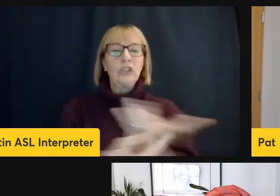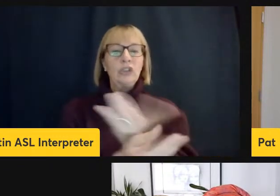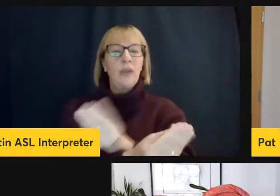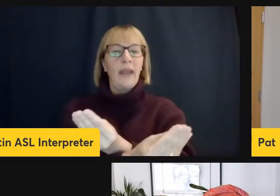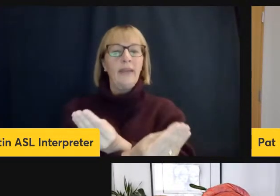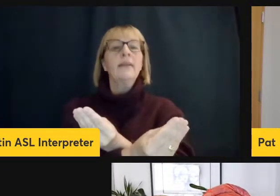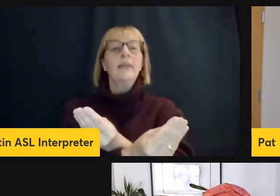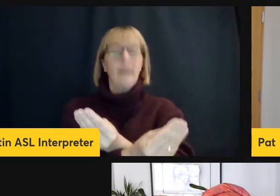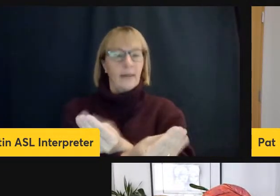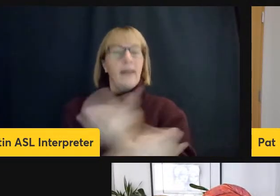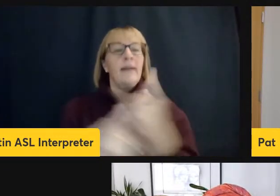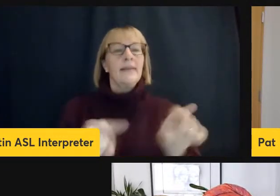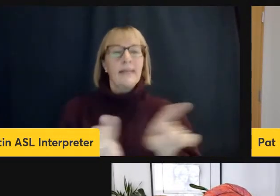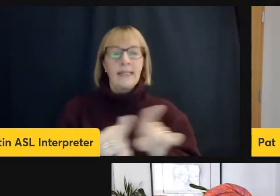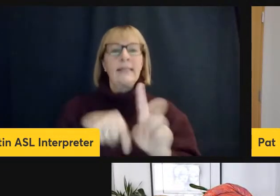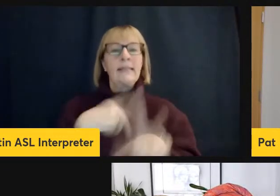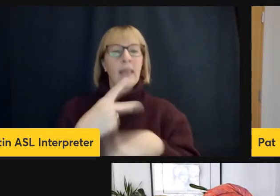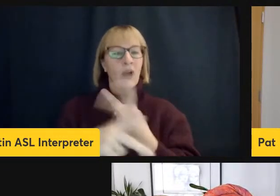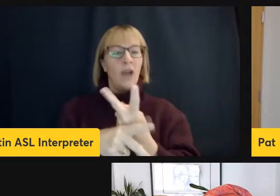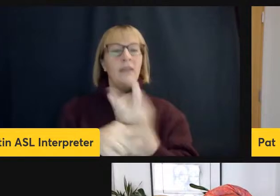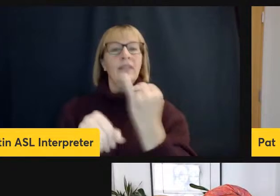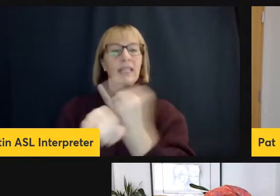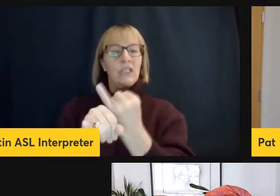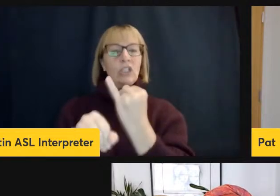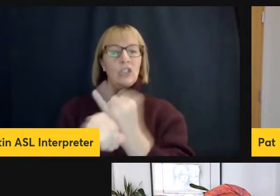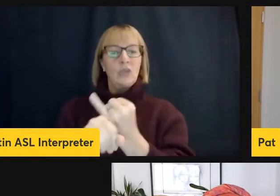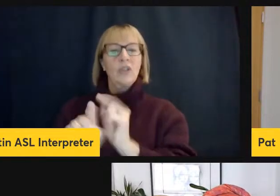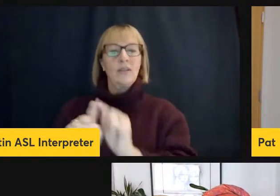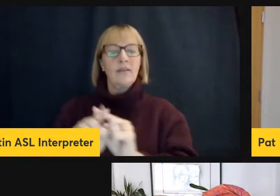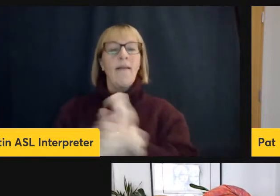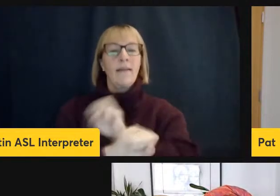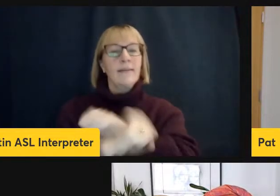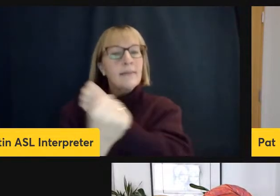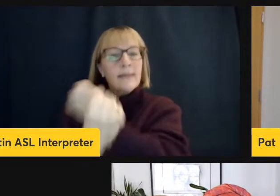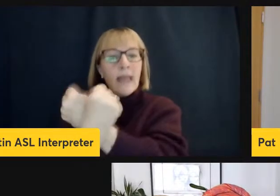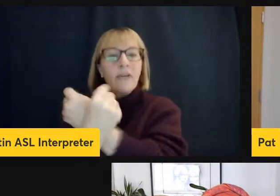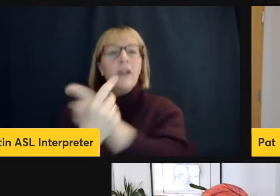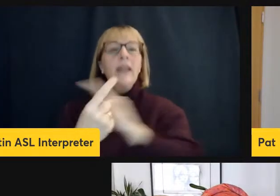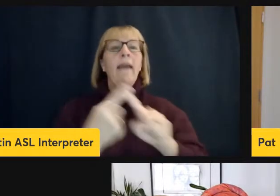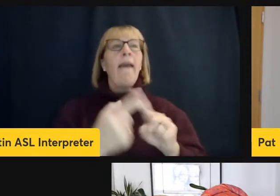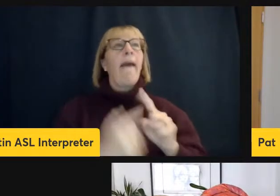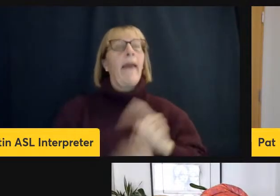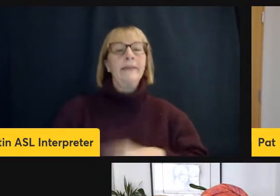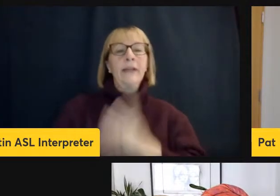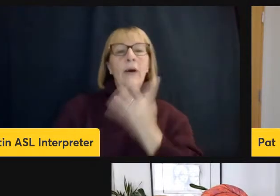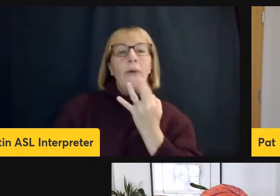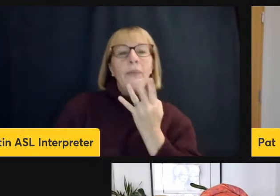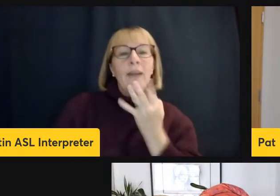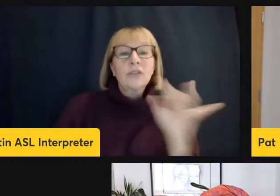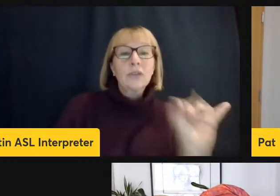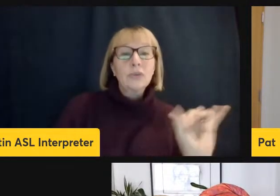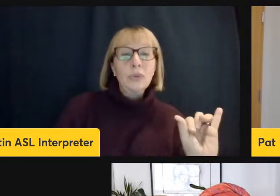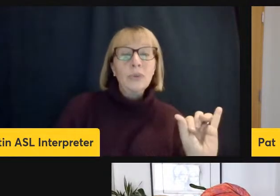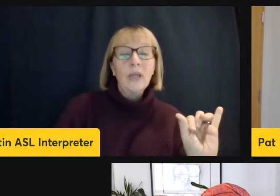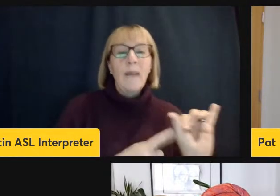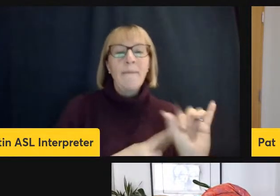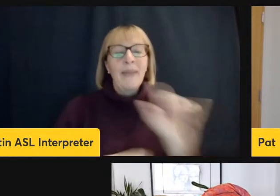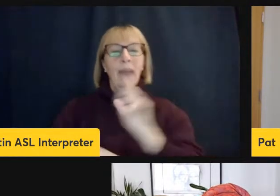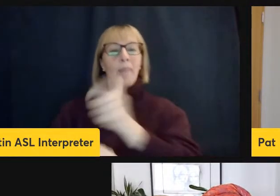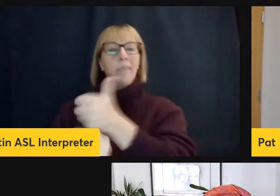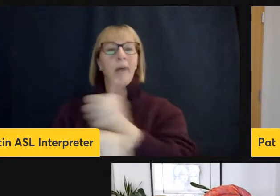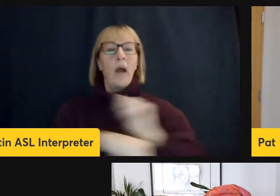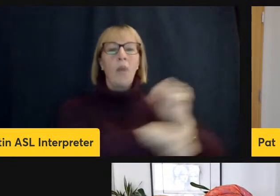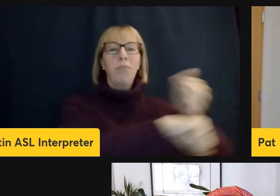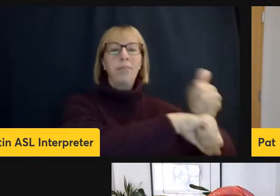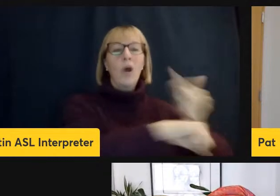thereby had the same kinds of institutions of slavery and racial segregation. However, they manifested differently because of their